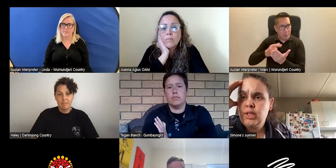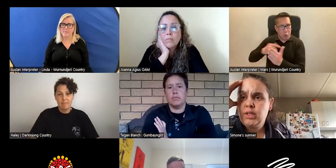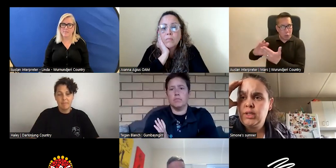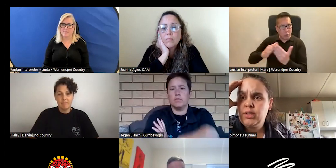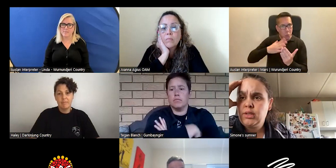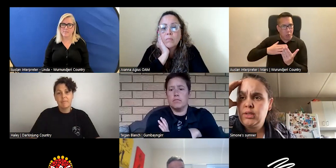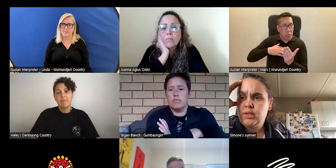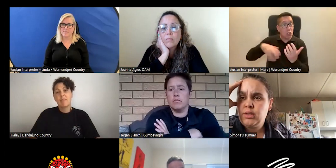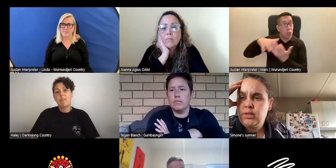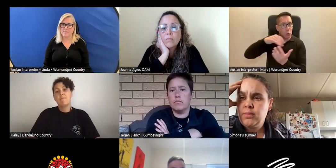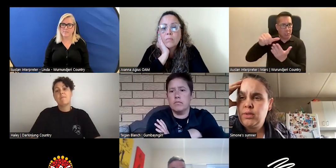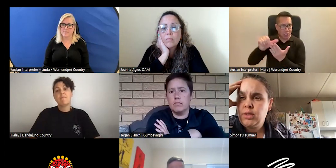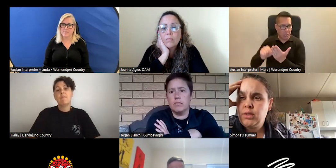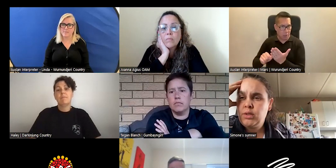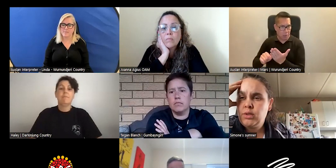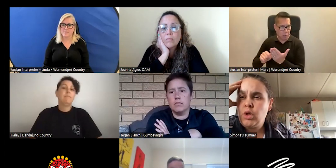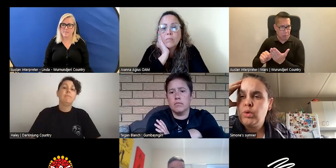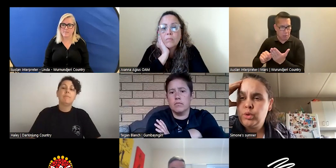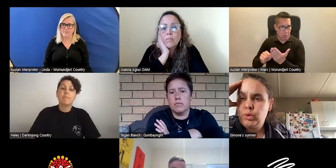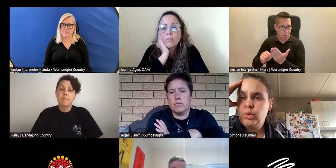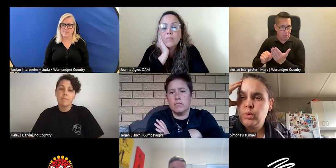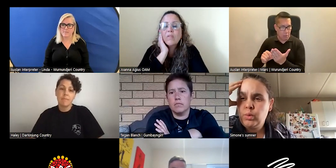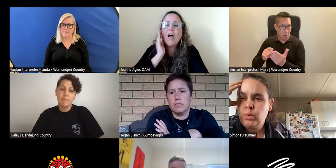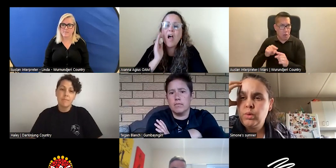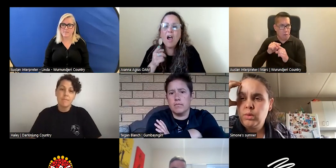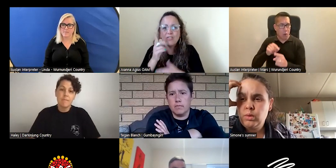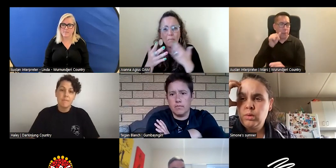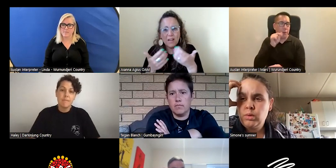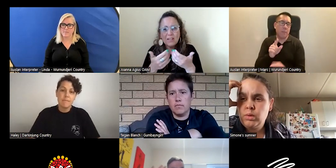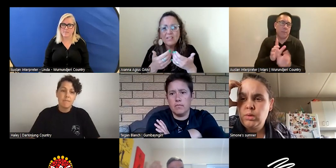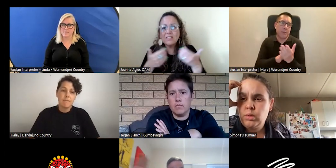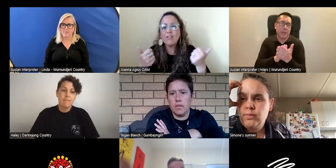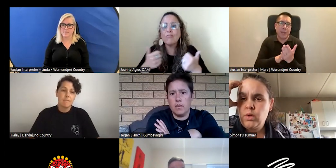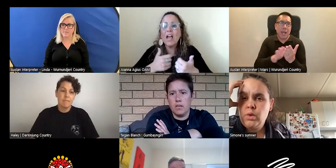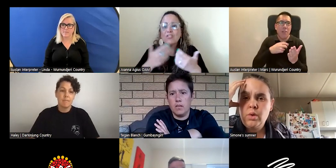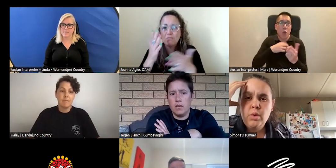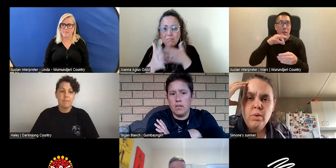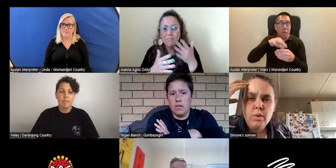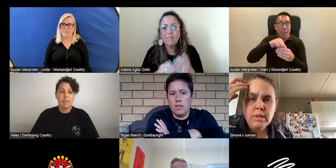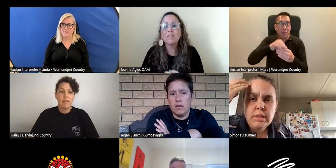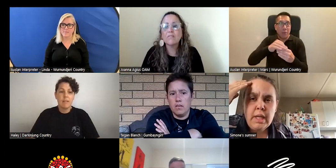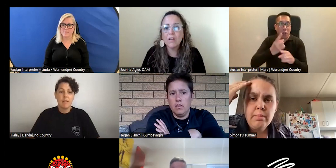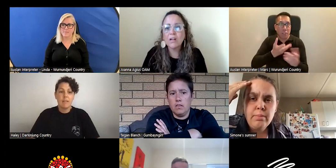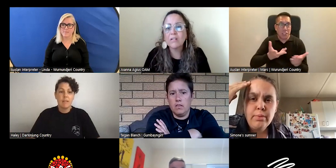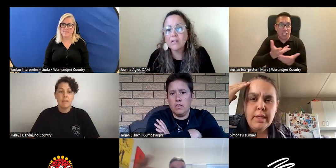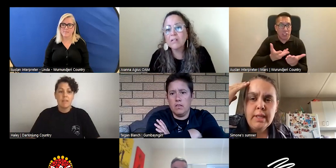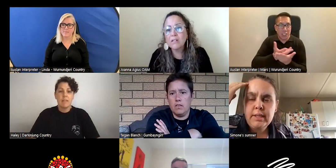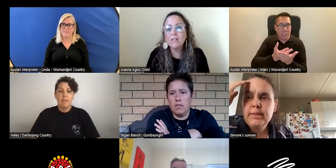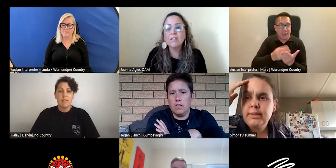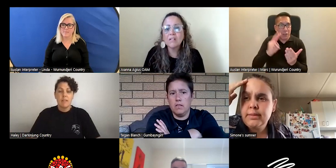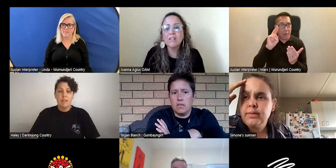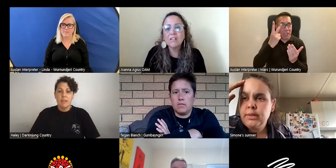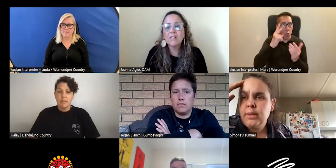for. And that goes to the heart of, you can sort of see now the referendum conversation is very